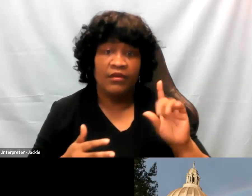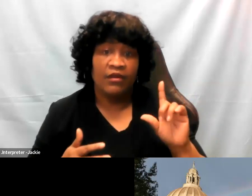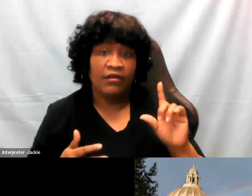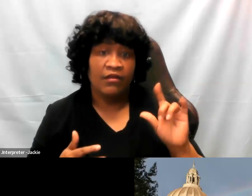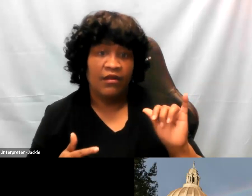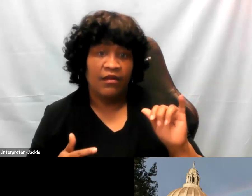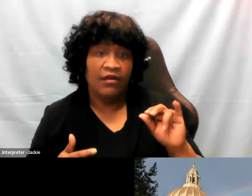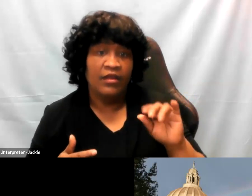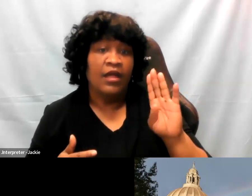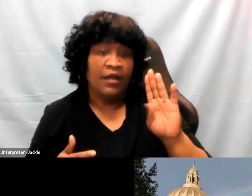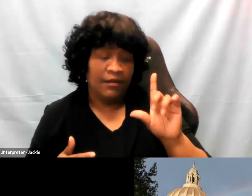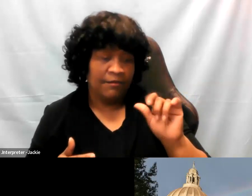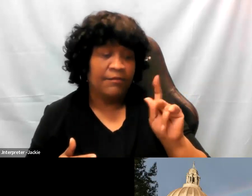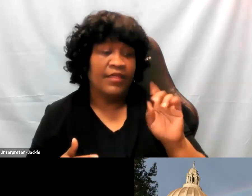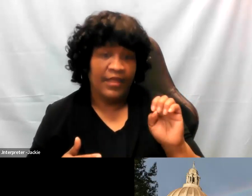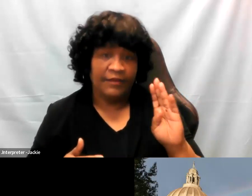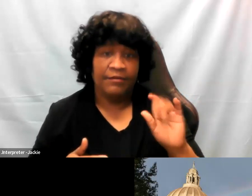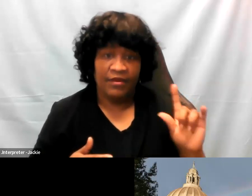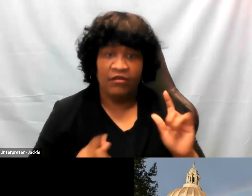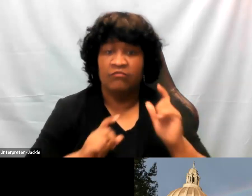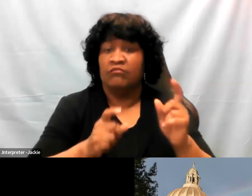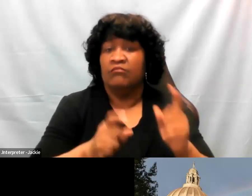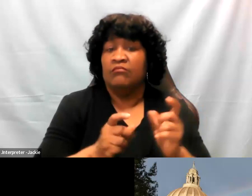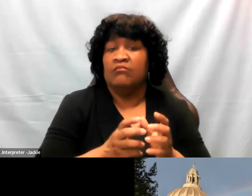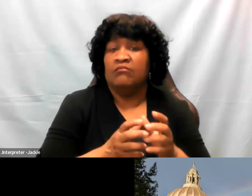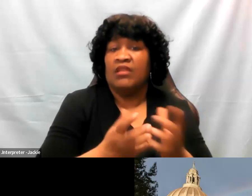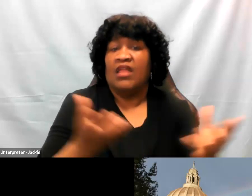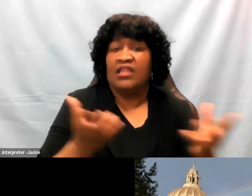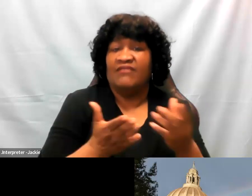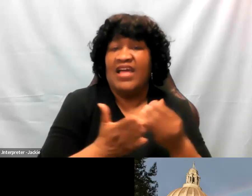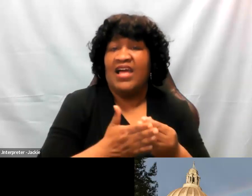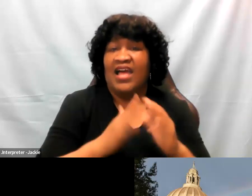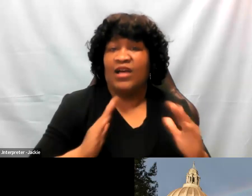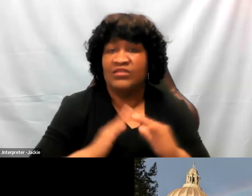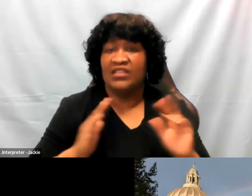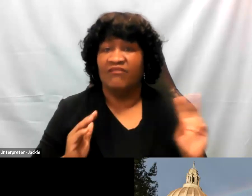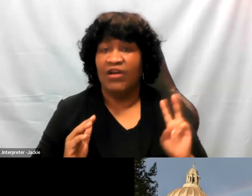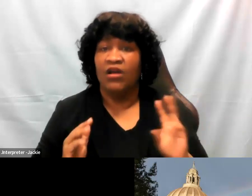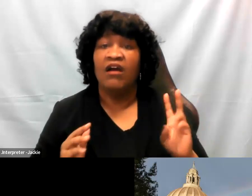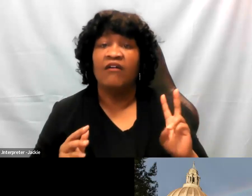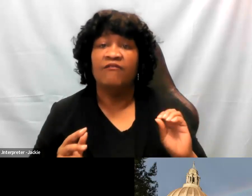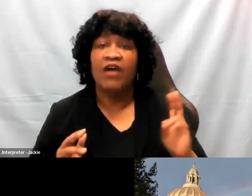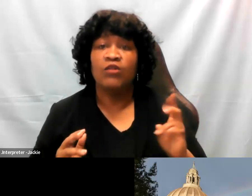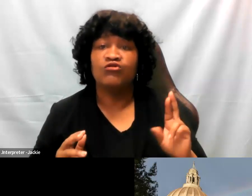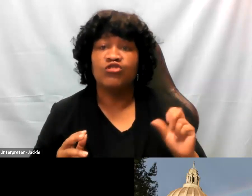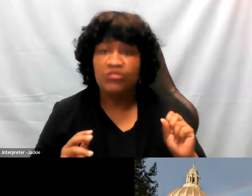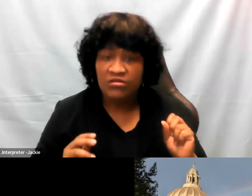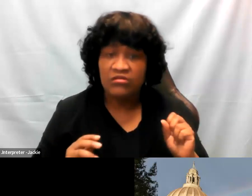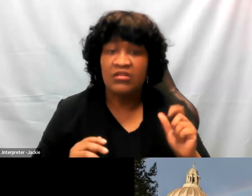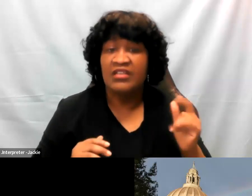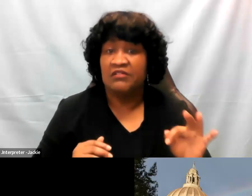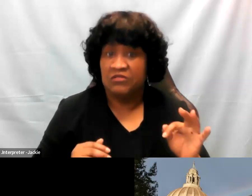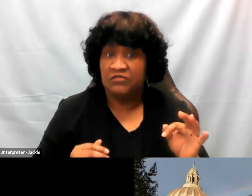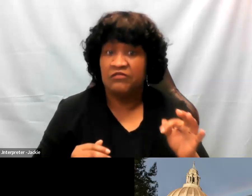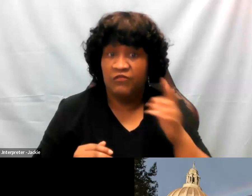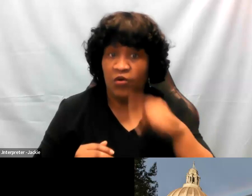a lot of housing vouchers for individuals who are struggling with substance use disorder specifically. But, as we all